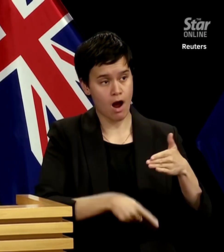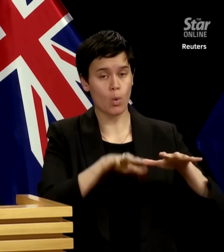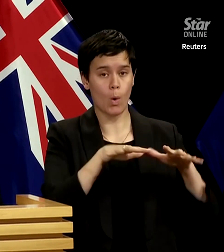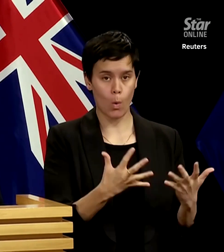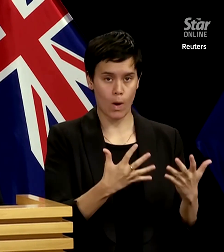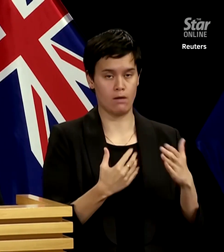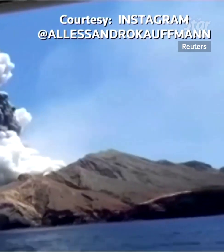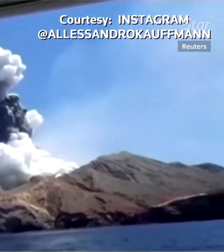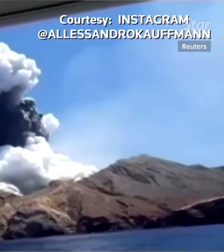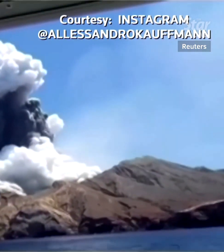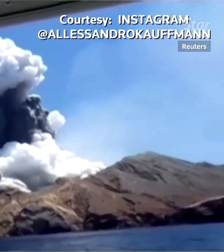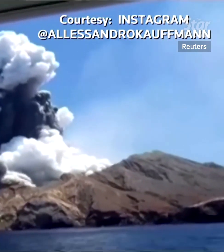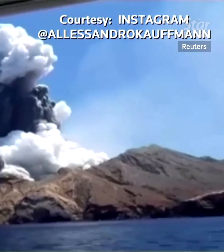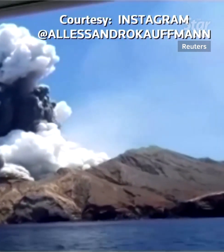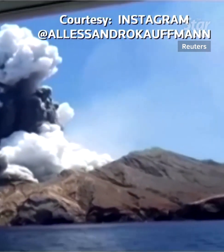five years in prison.